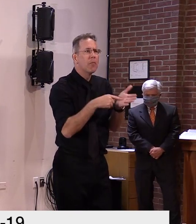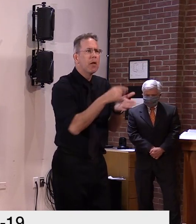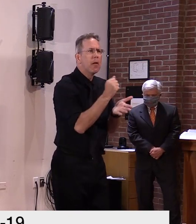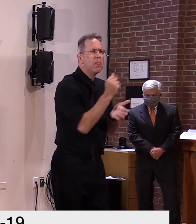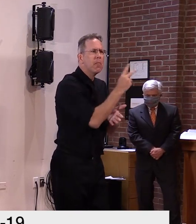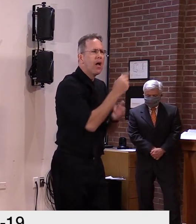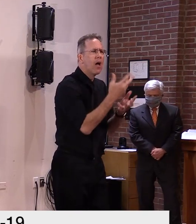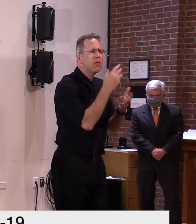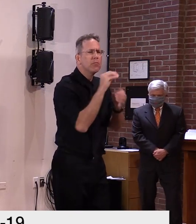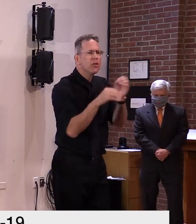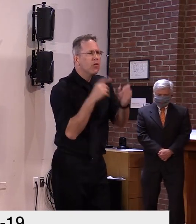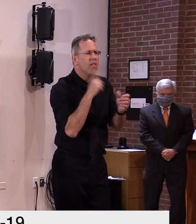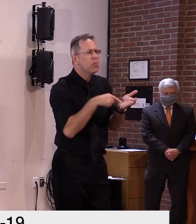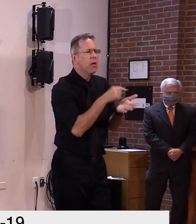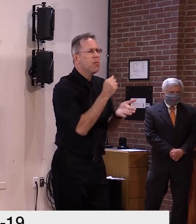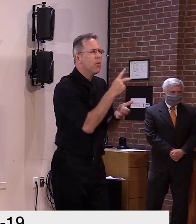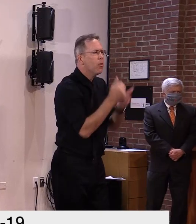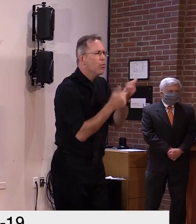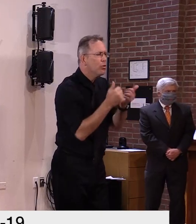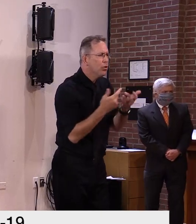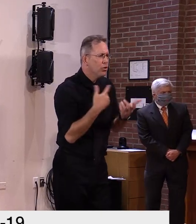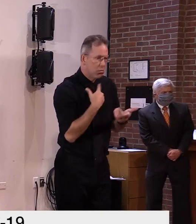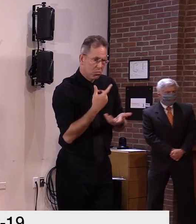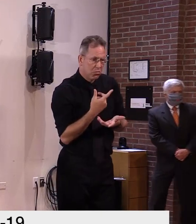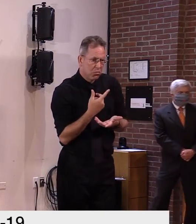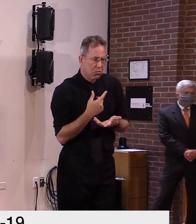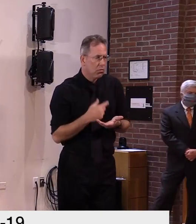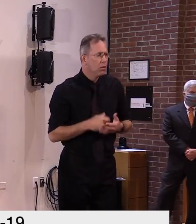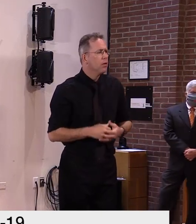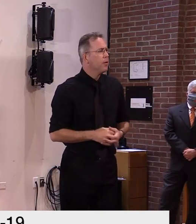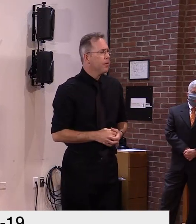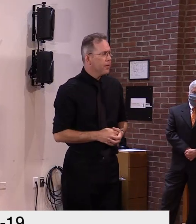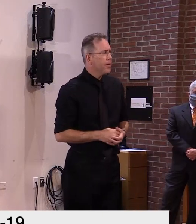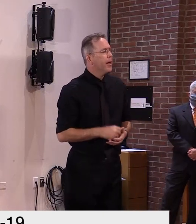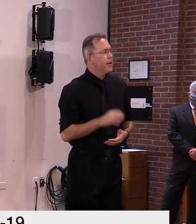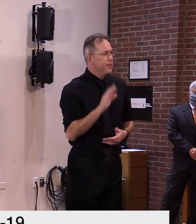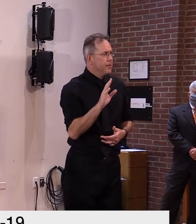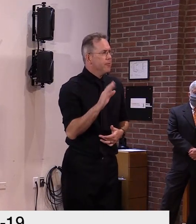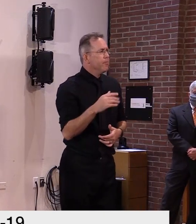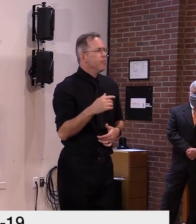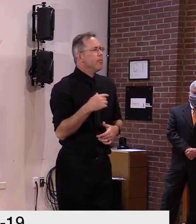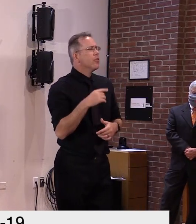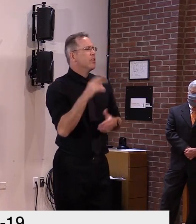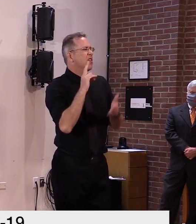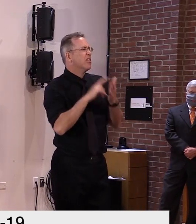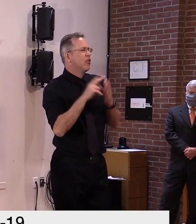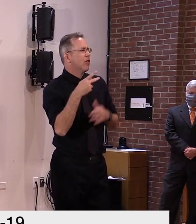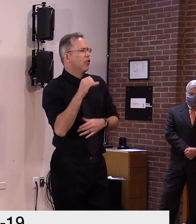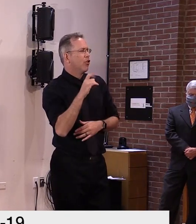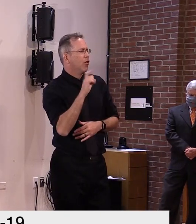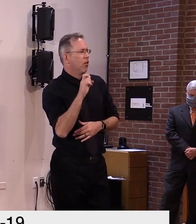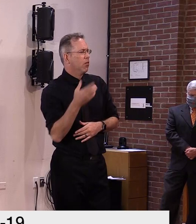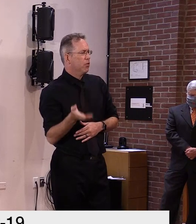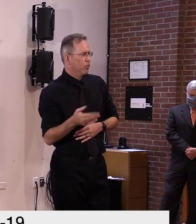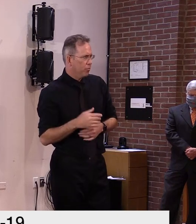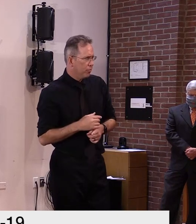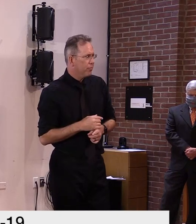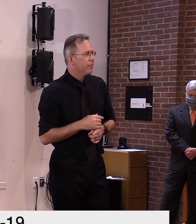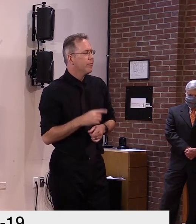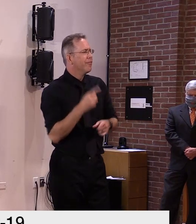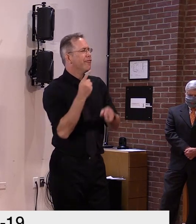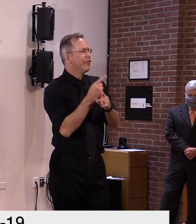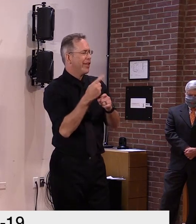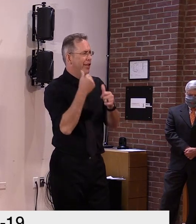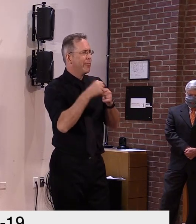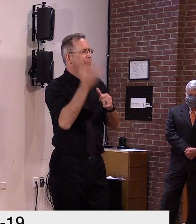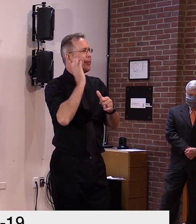Yes, Governor, this is Secretary Curley. I believe the question was there was confusion around the original federal grant